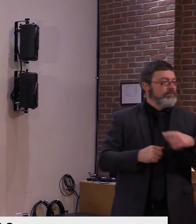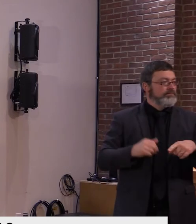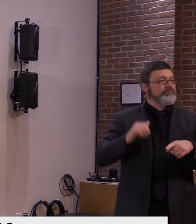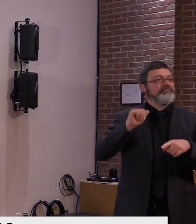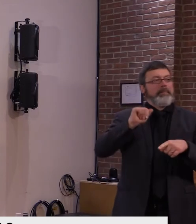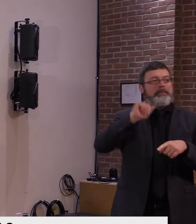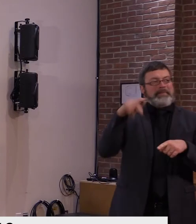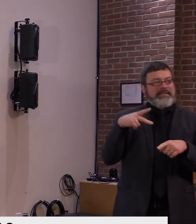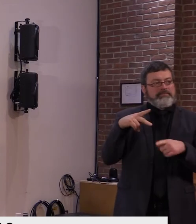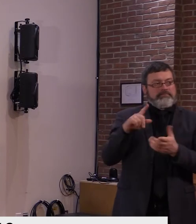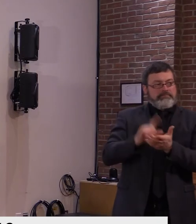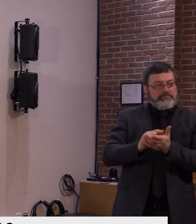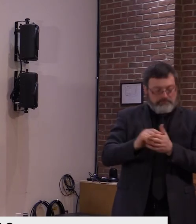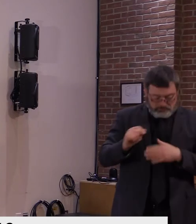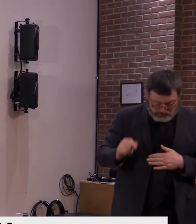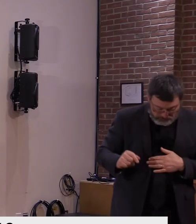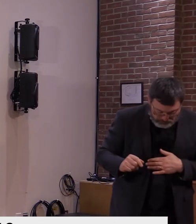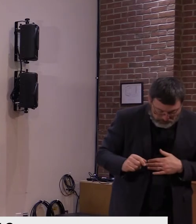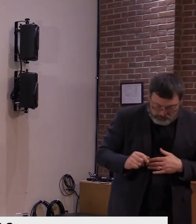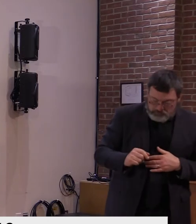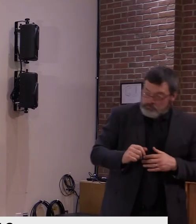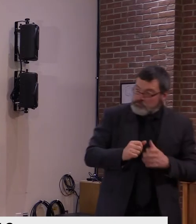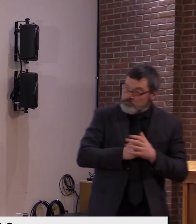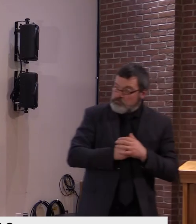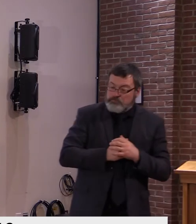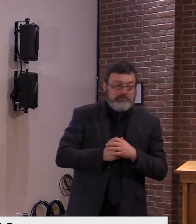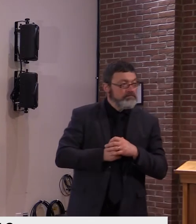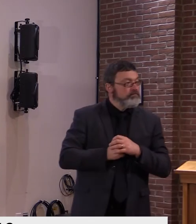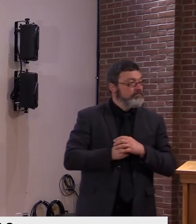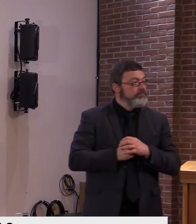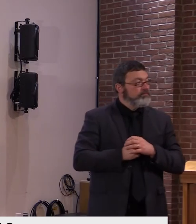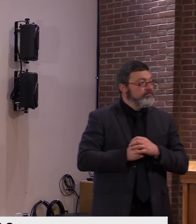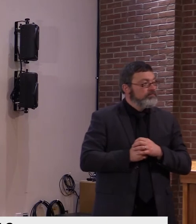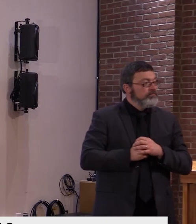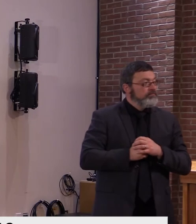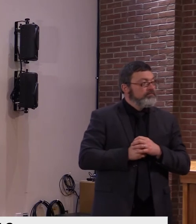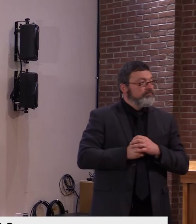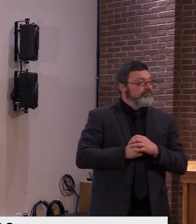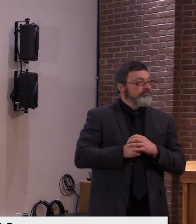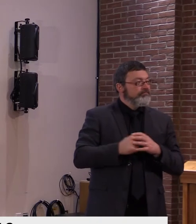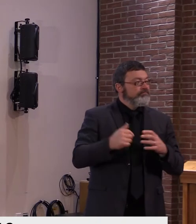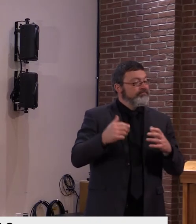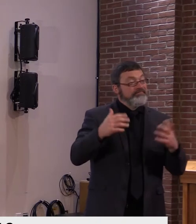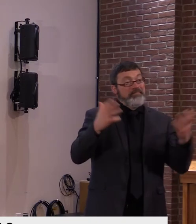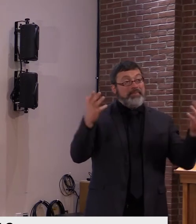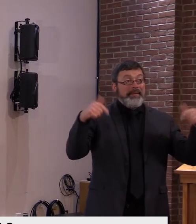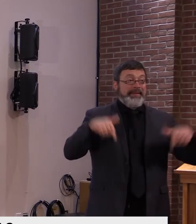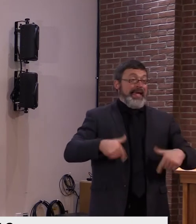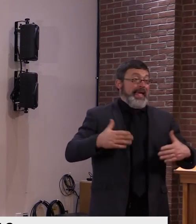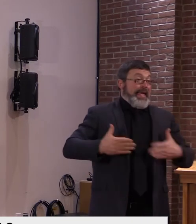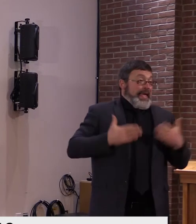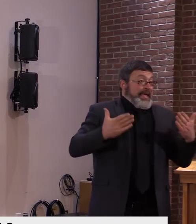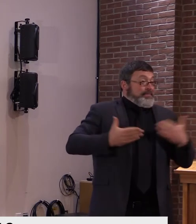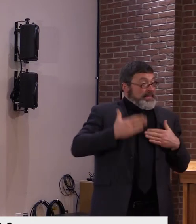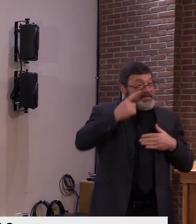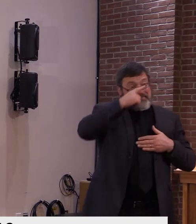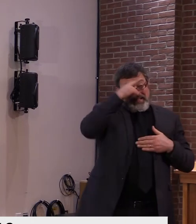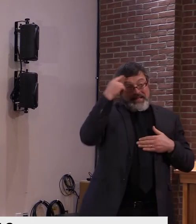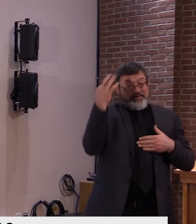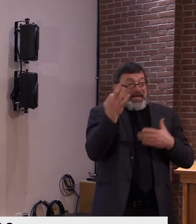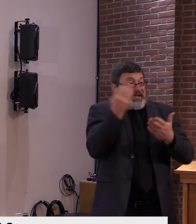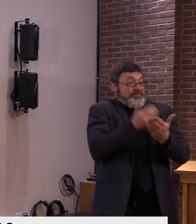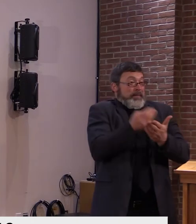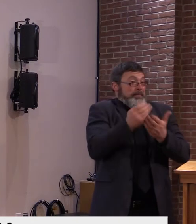Hi, everybody. As usual, happy Friday, Black Friday at that. I'm curious, I guess this is for Dr. Levine or